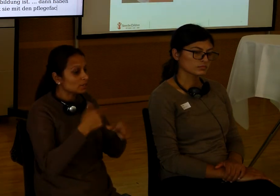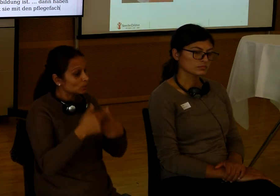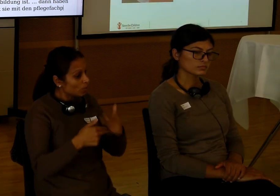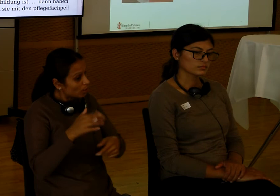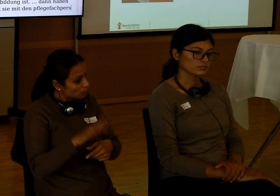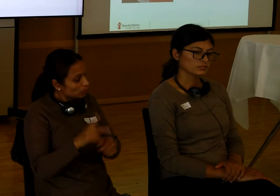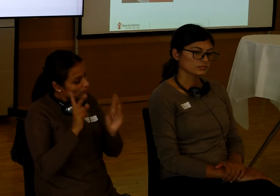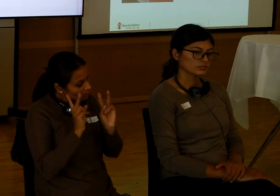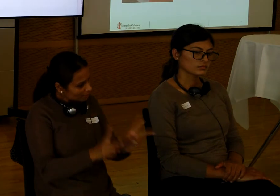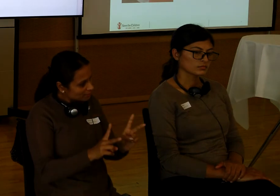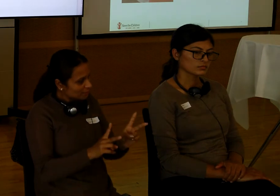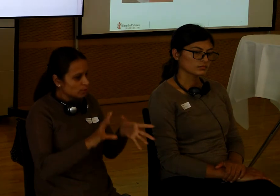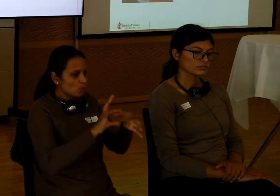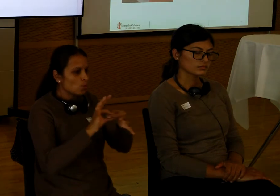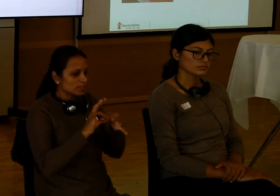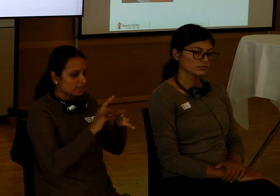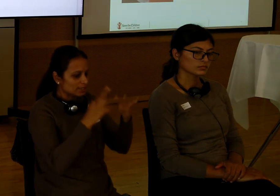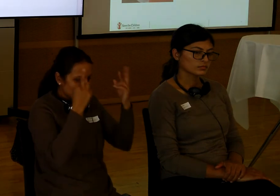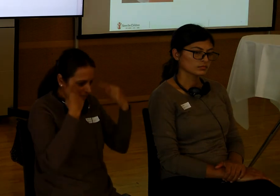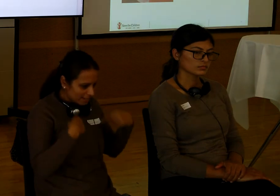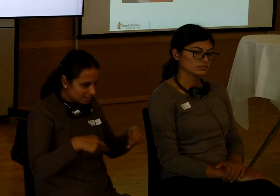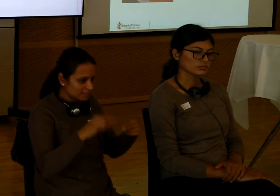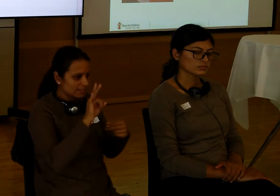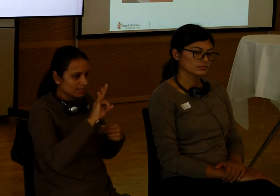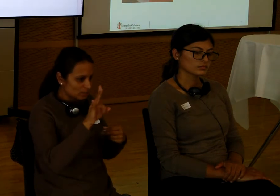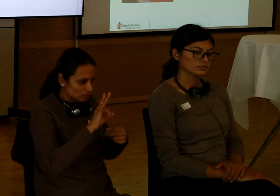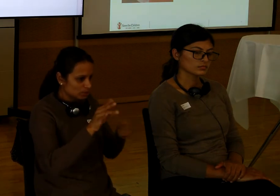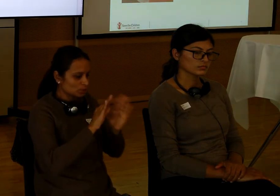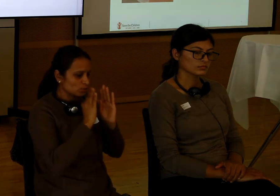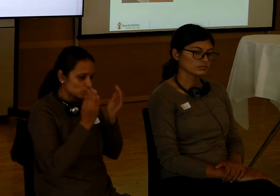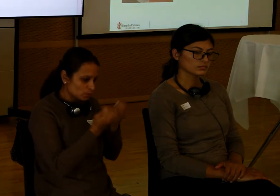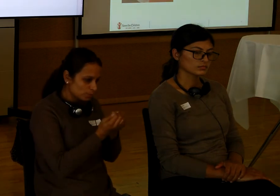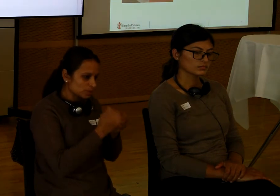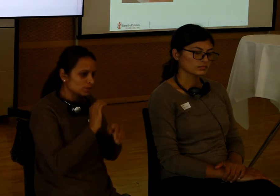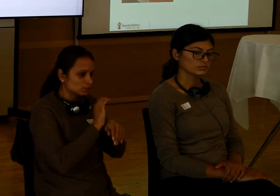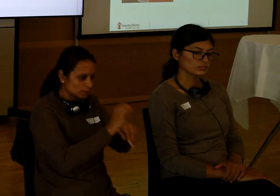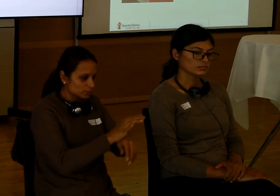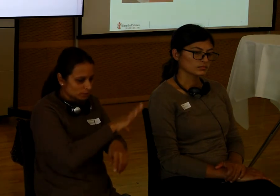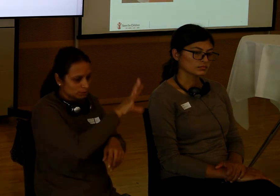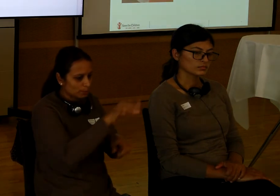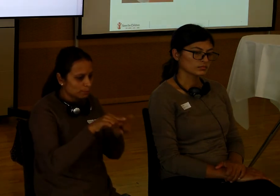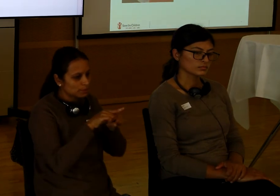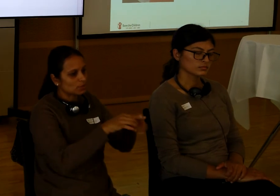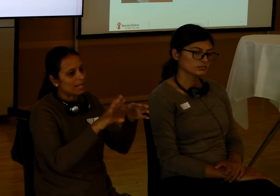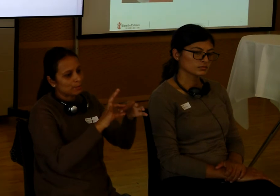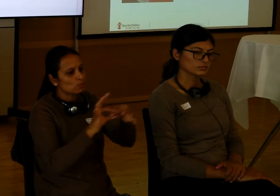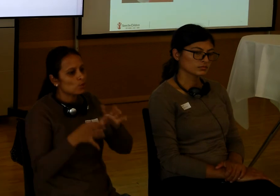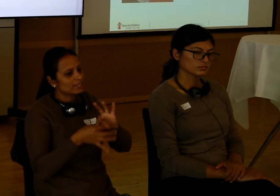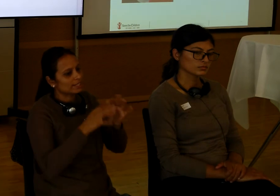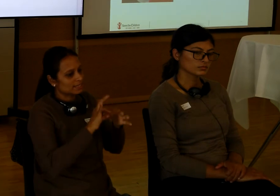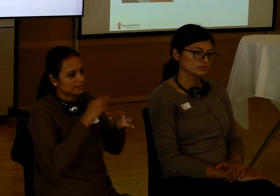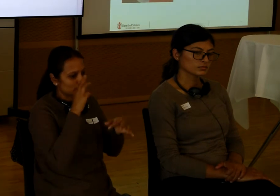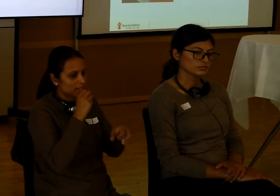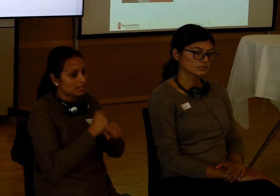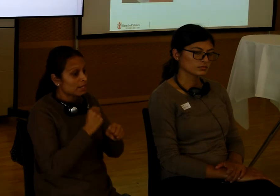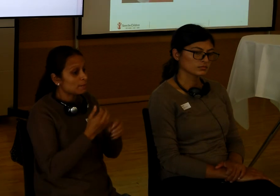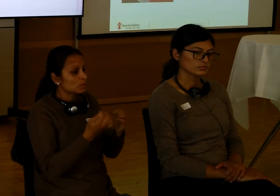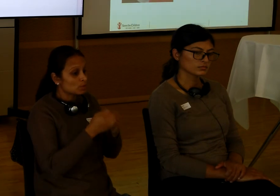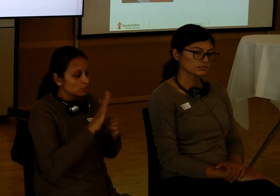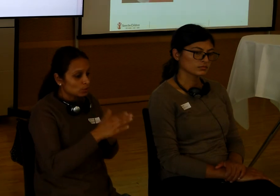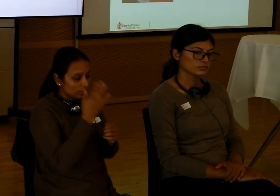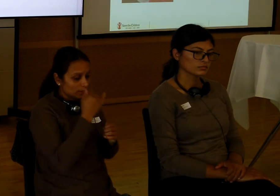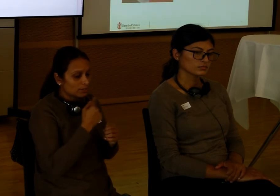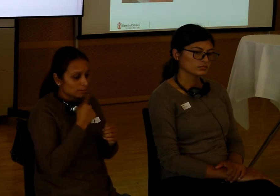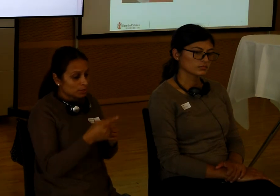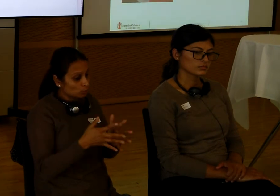Moreover, the coordination between health, education and social services was facilitated. This because it's often a